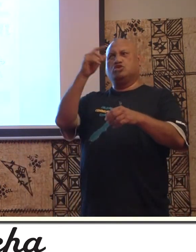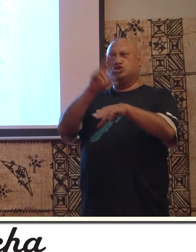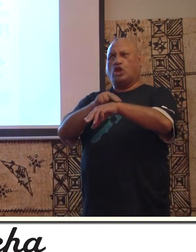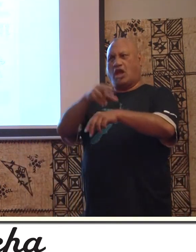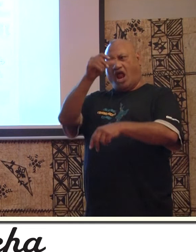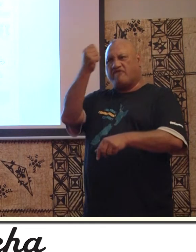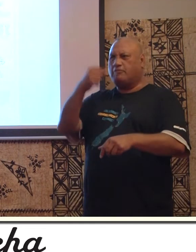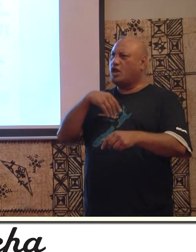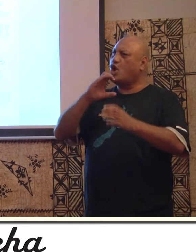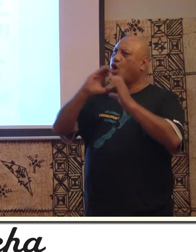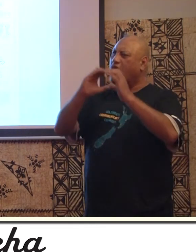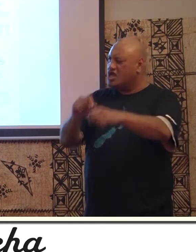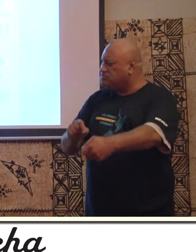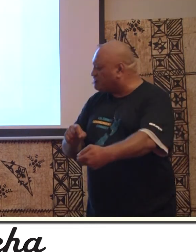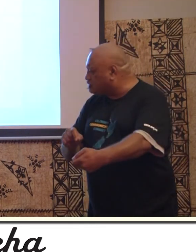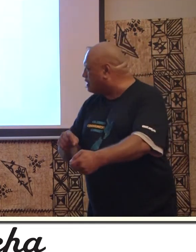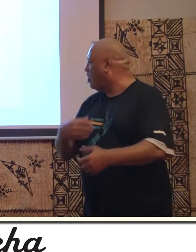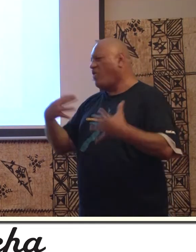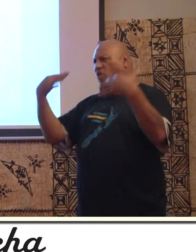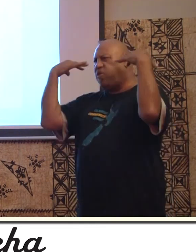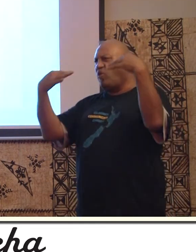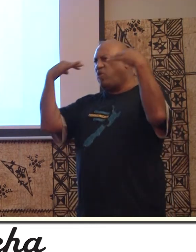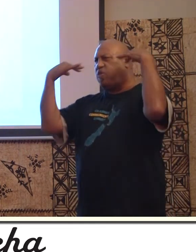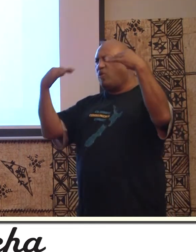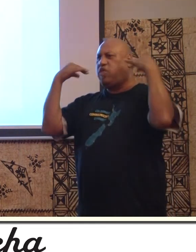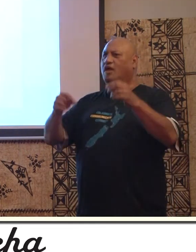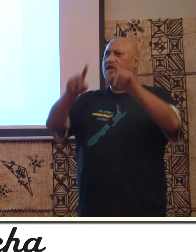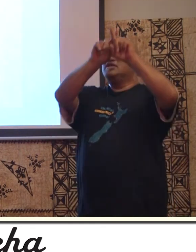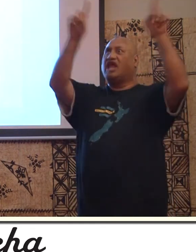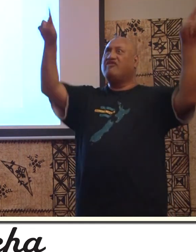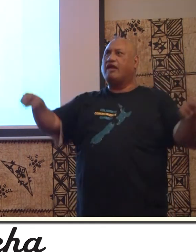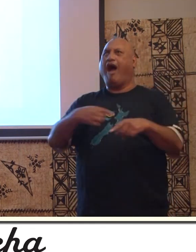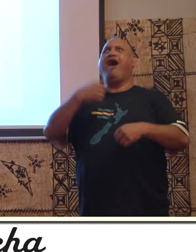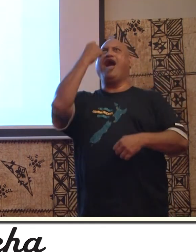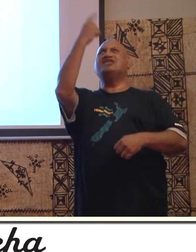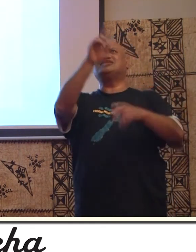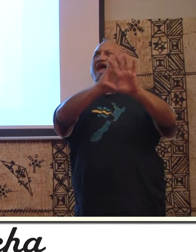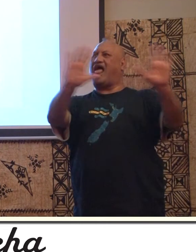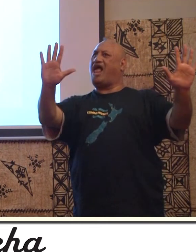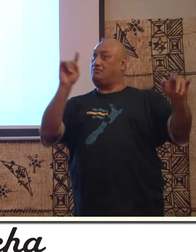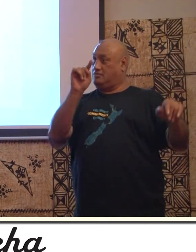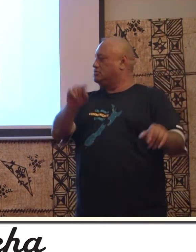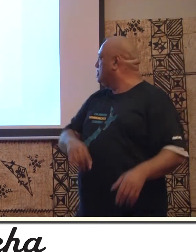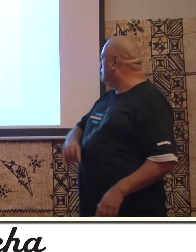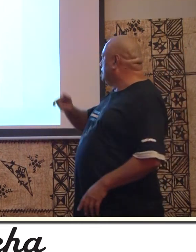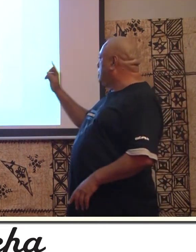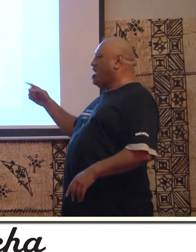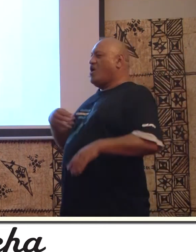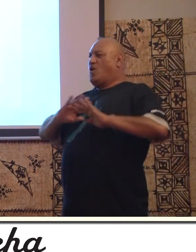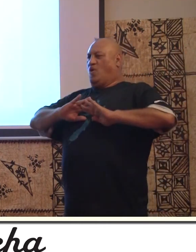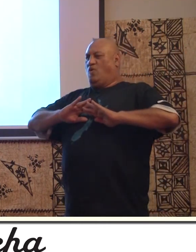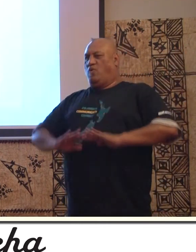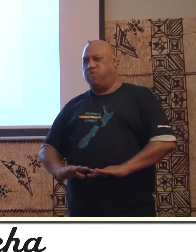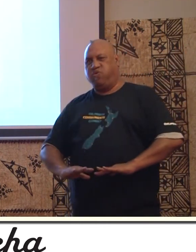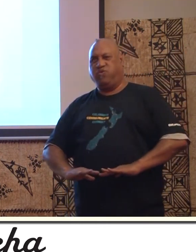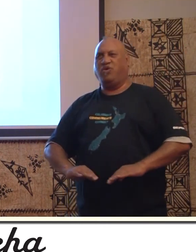so subsequently, I had to go to the doctor and the physiotherapist. And they tried to